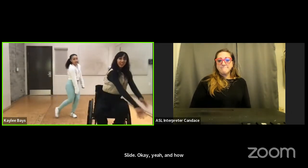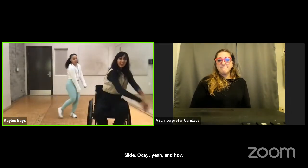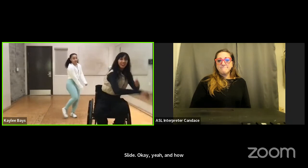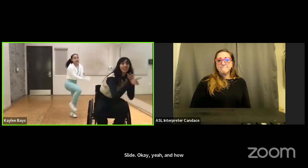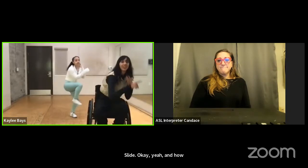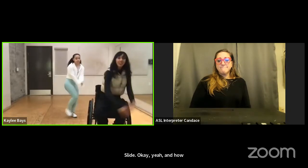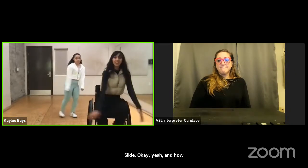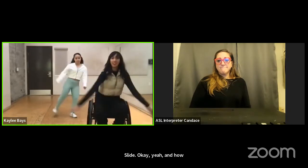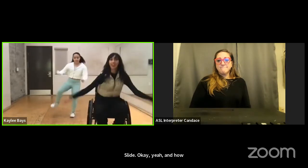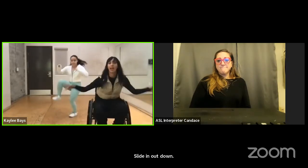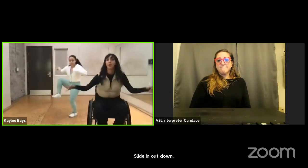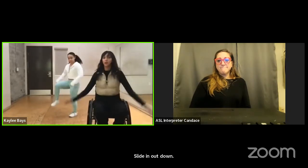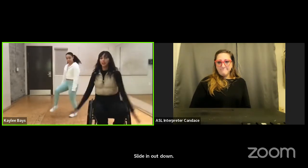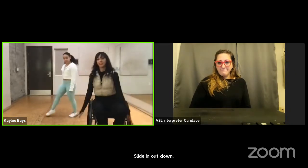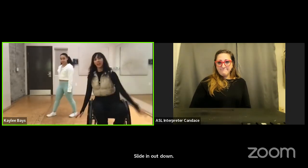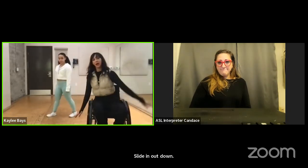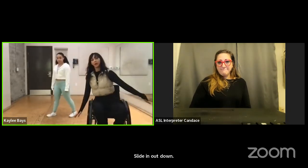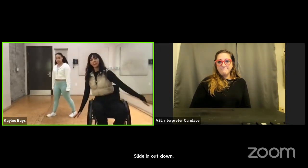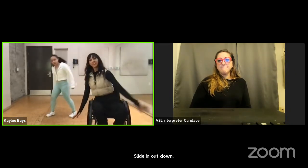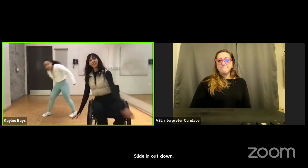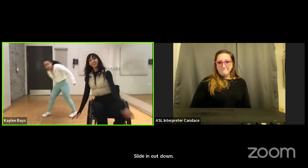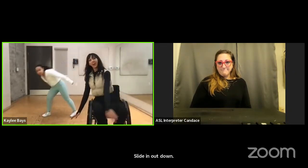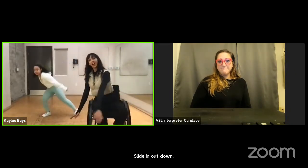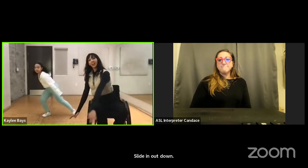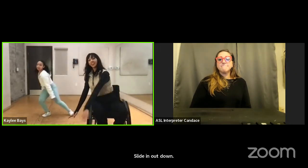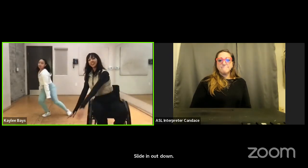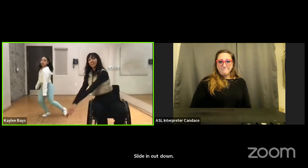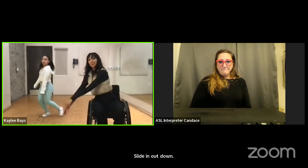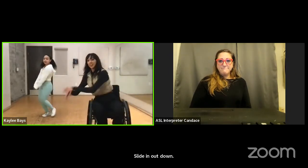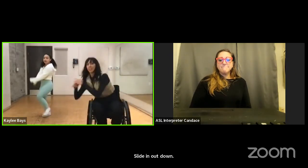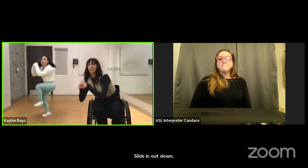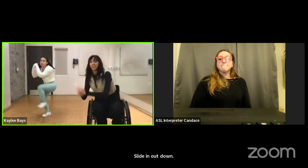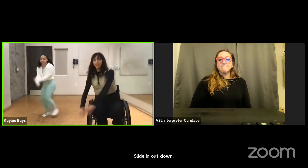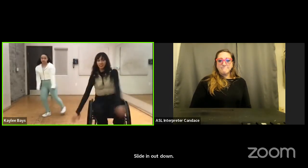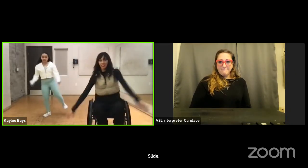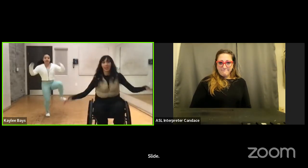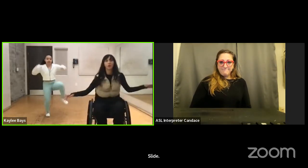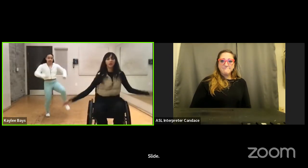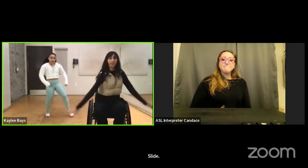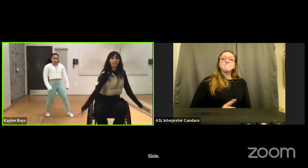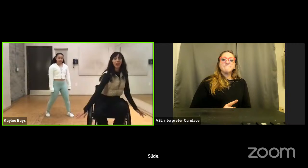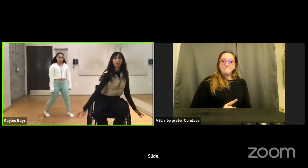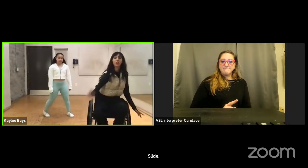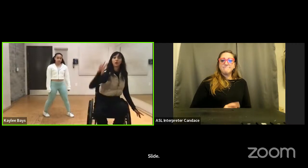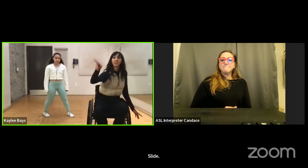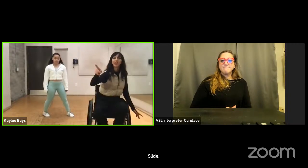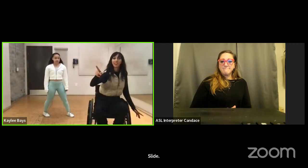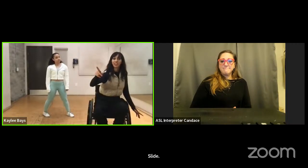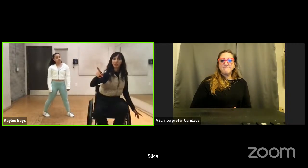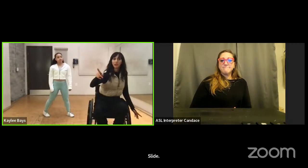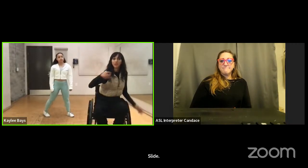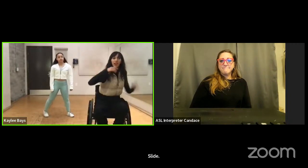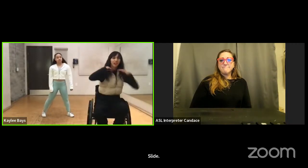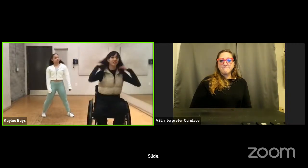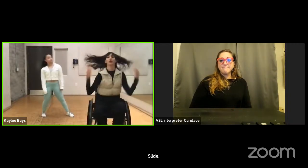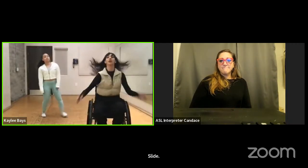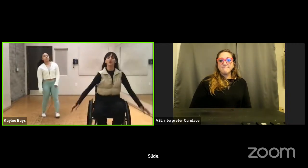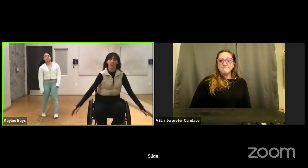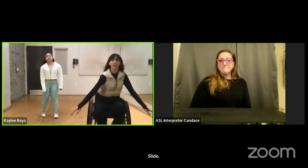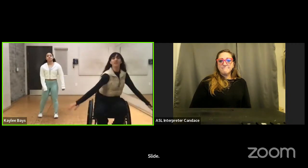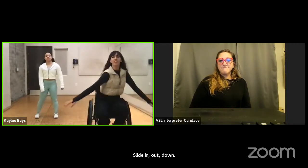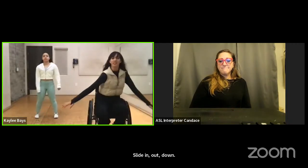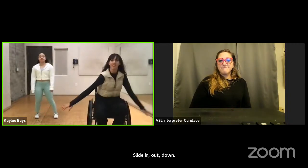slide, in, out, down, slide, in, out, down. Good, we're gonna take it a little bit